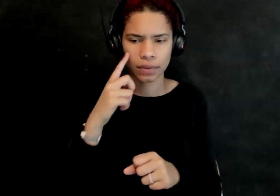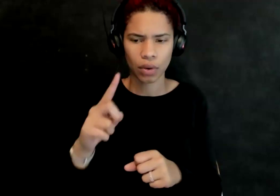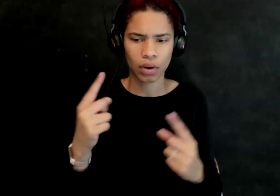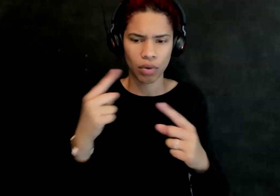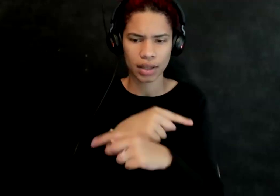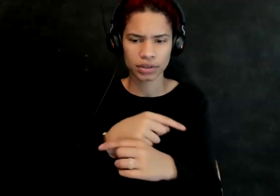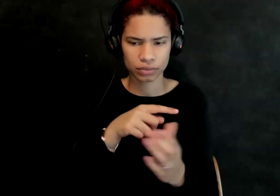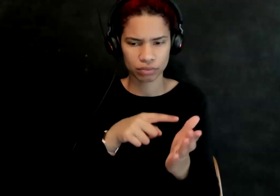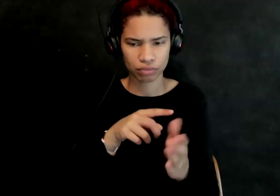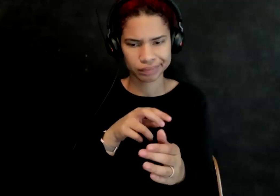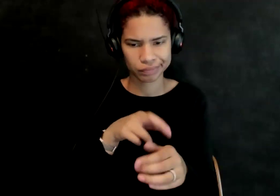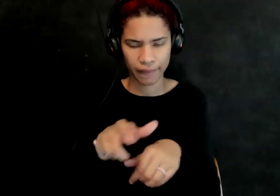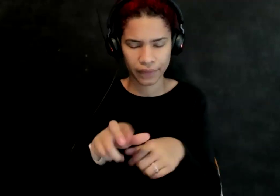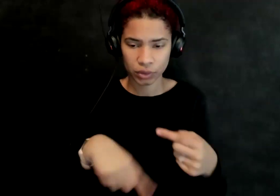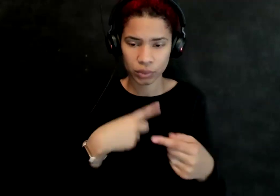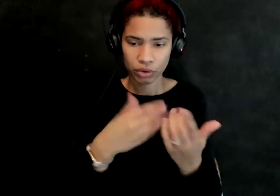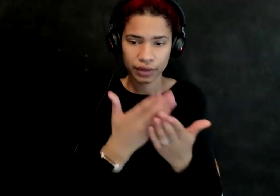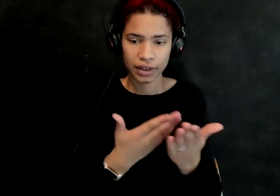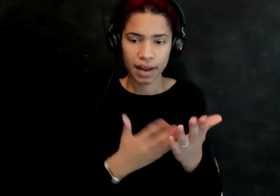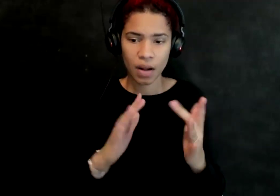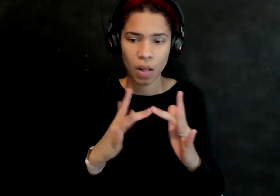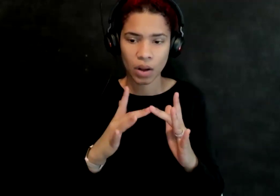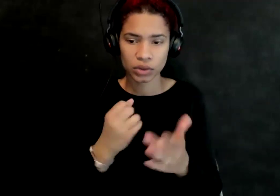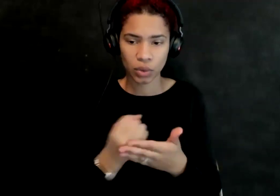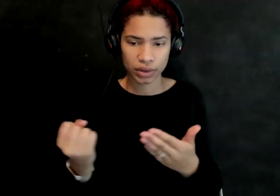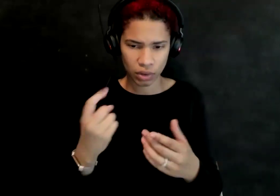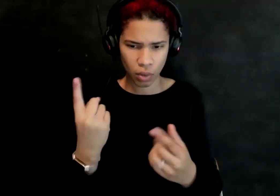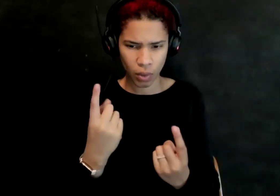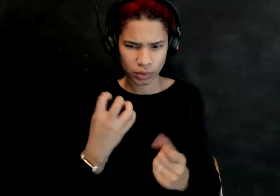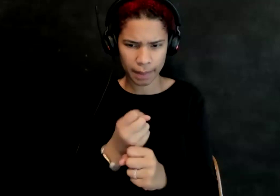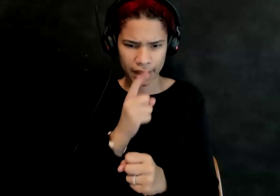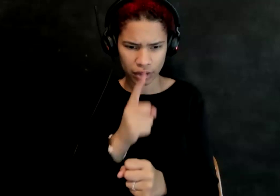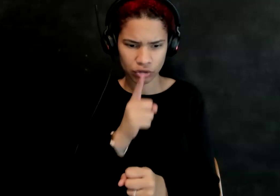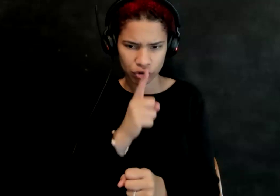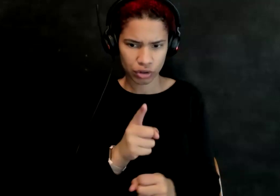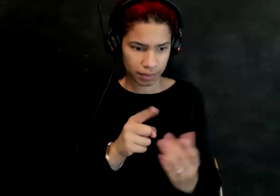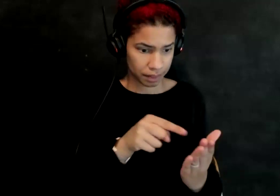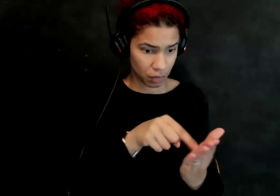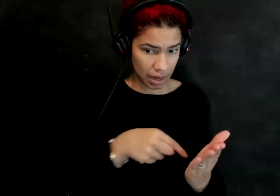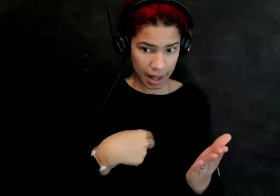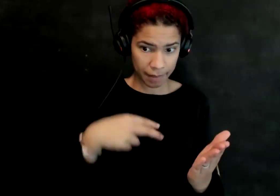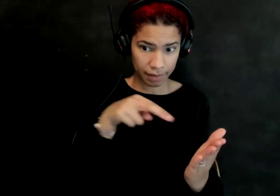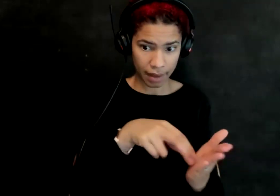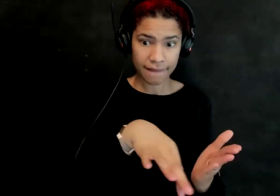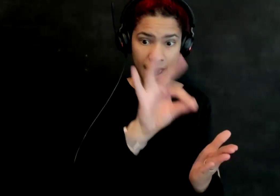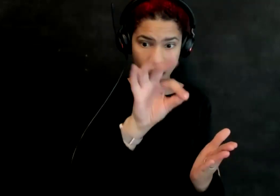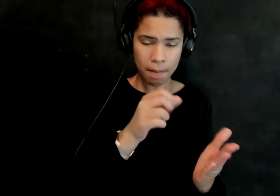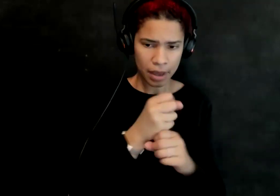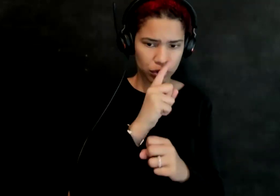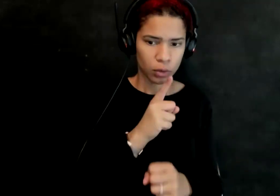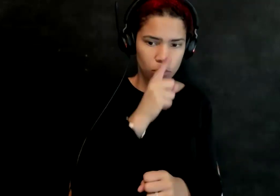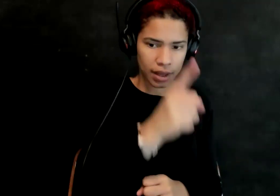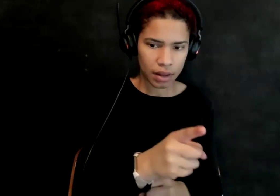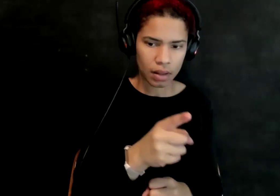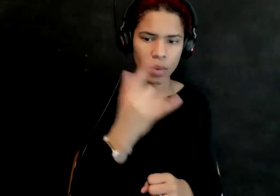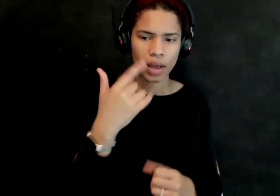you're verifying online sources, you always want to cross-reference and make sure that what you're looking at is the real deal, so that you don't go in a direction